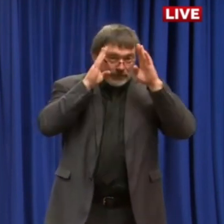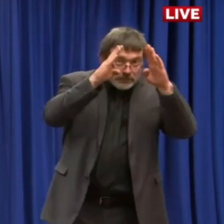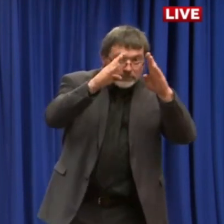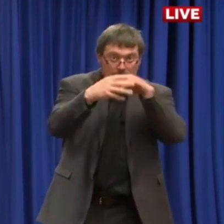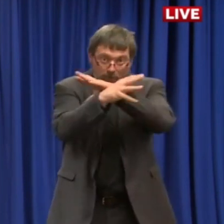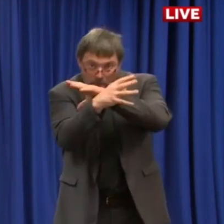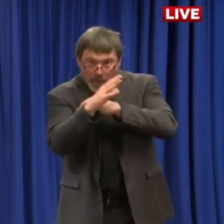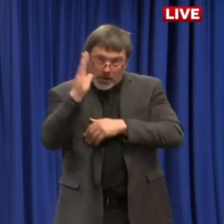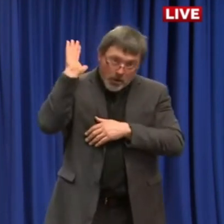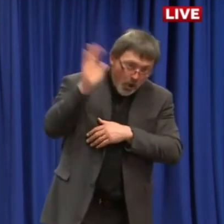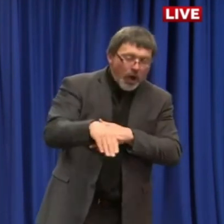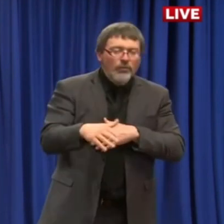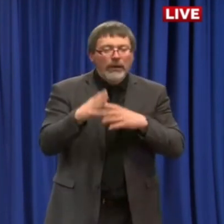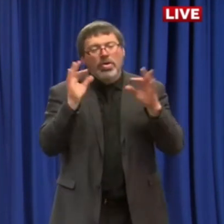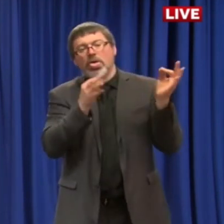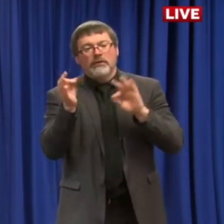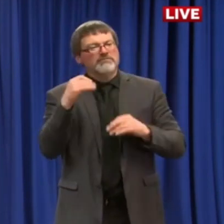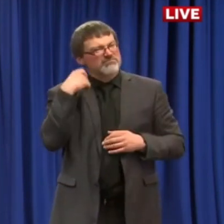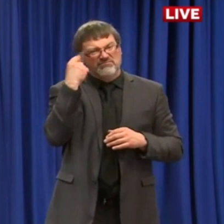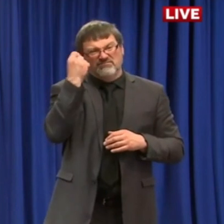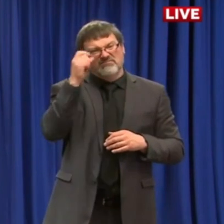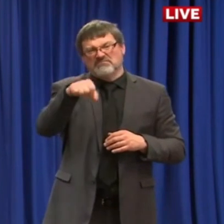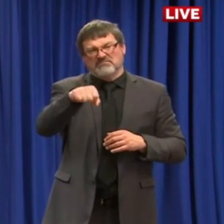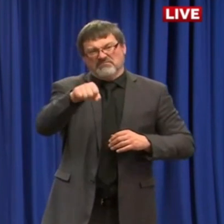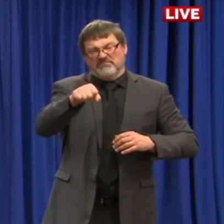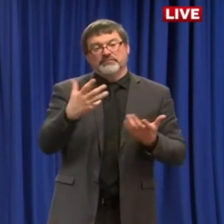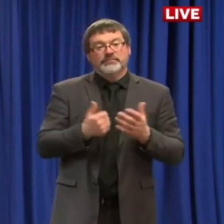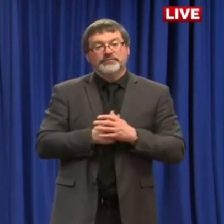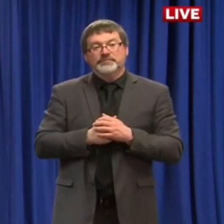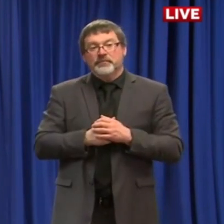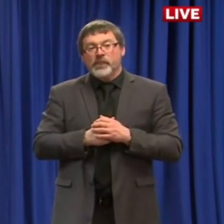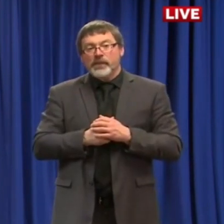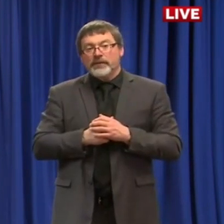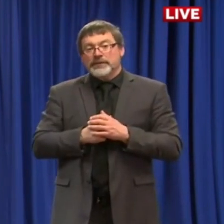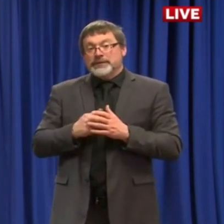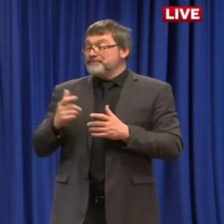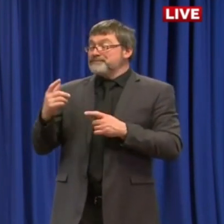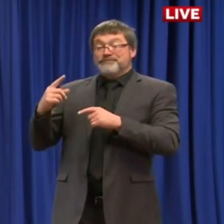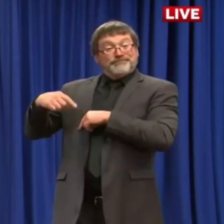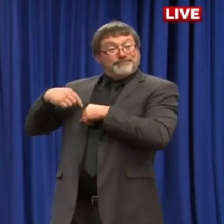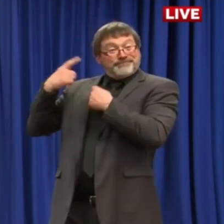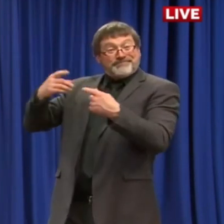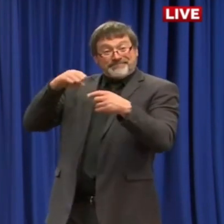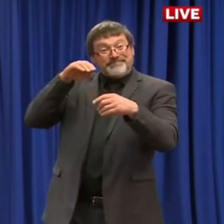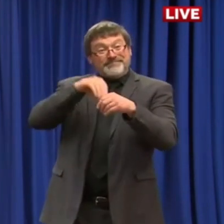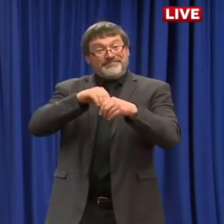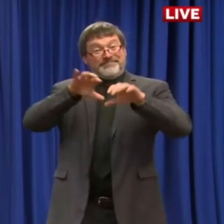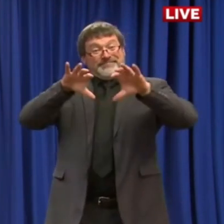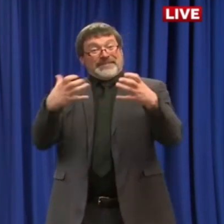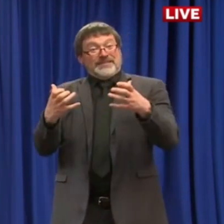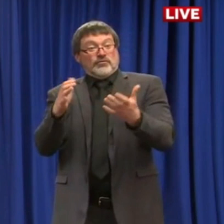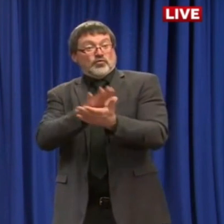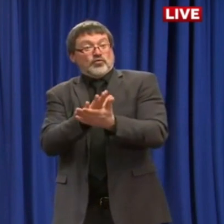expect a child to go through the 6 hours of traditional learning that they get in a classroom and just let it translate into the kitchen table